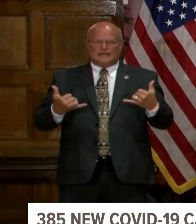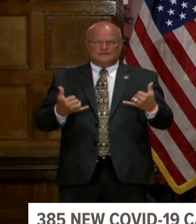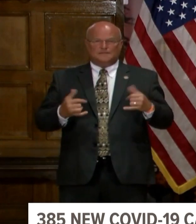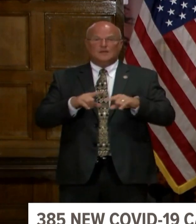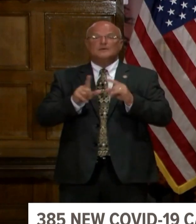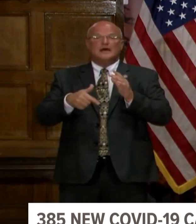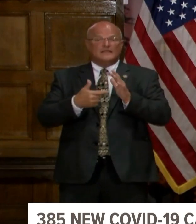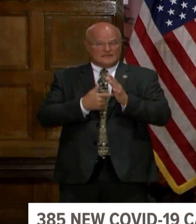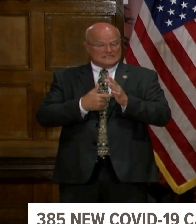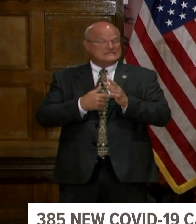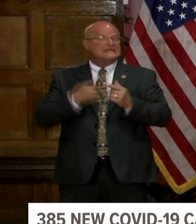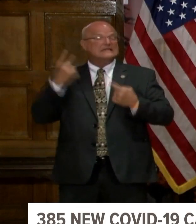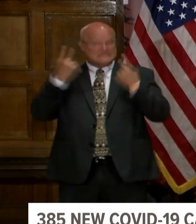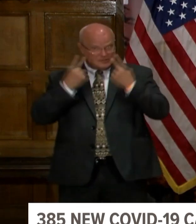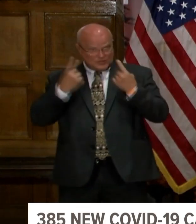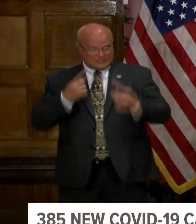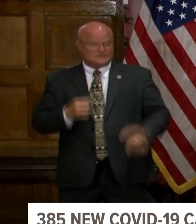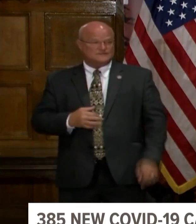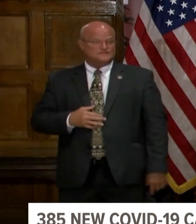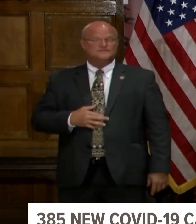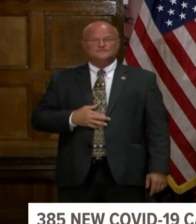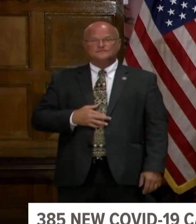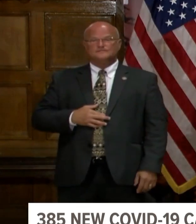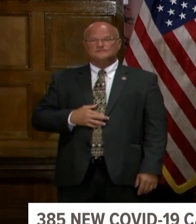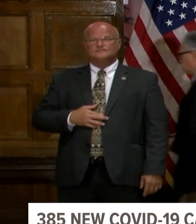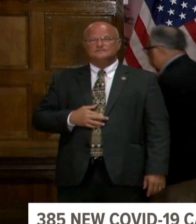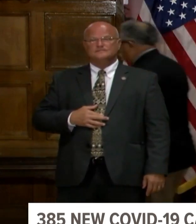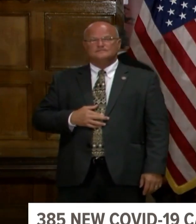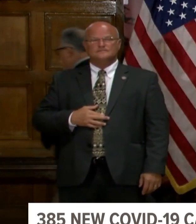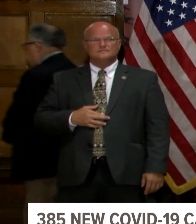But this is certainly a consideration.